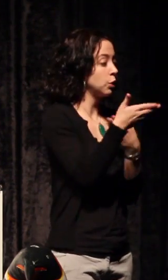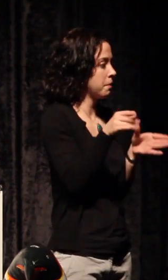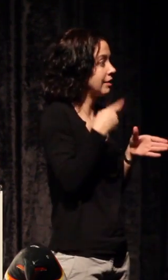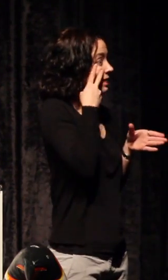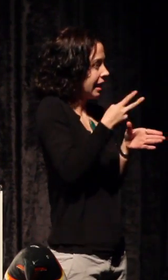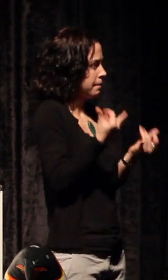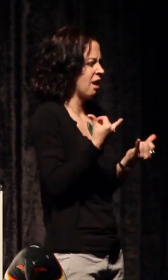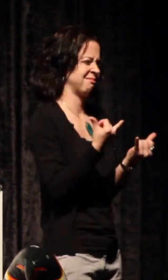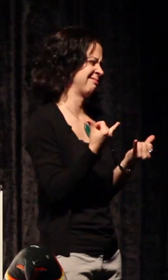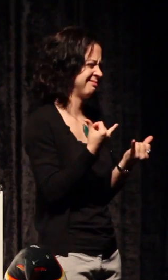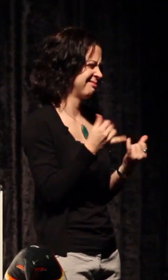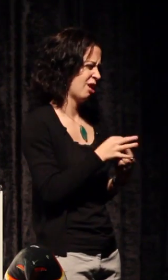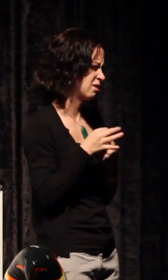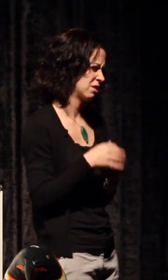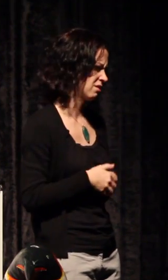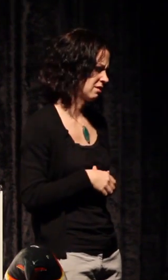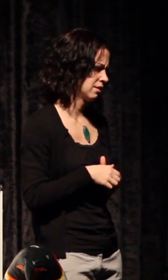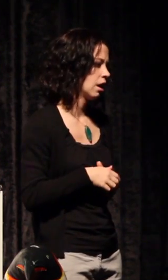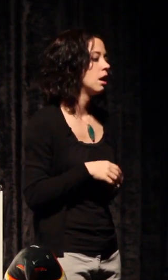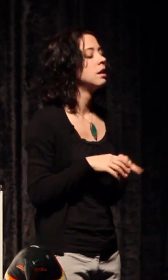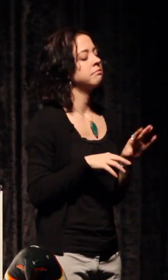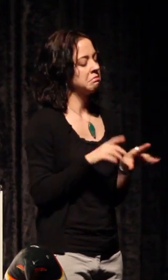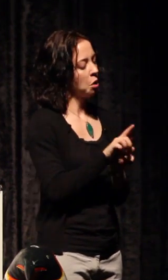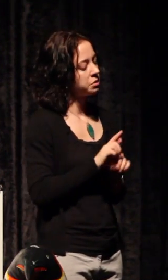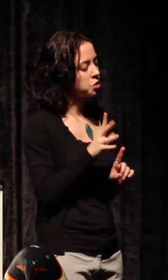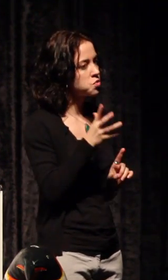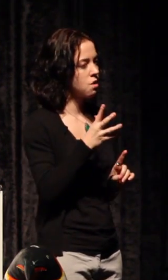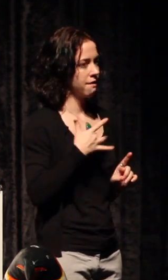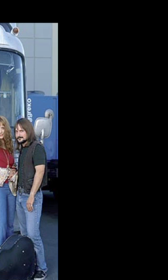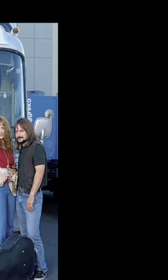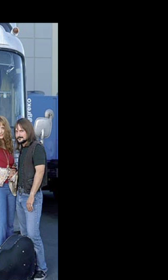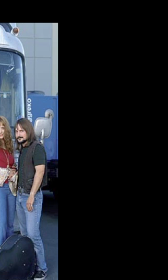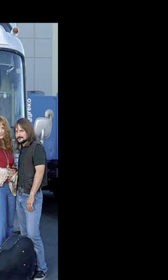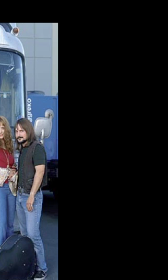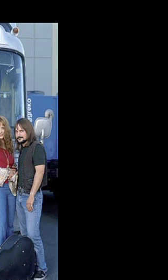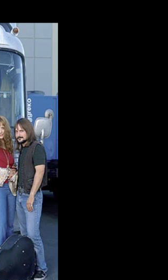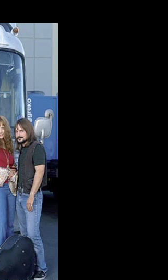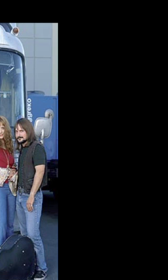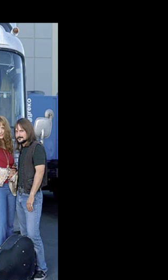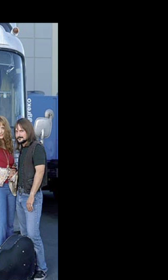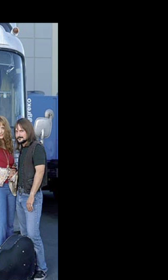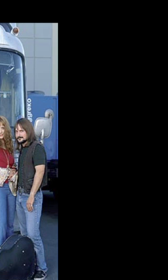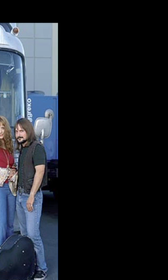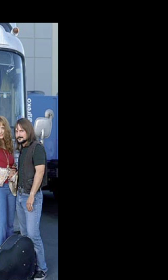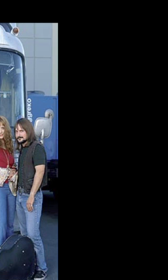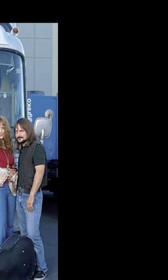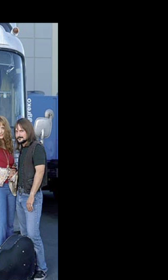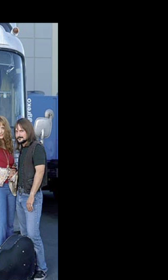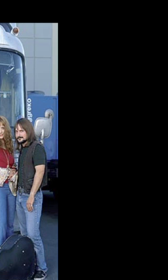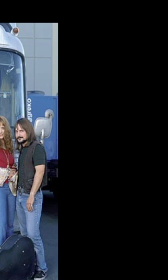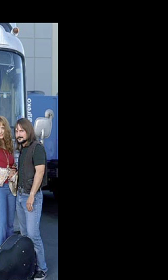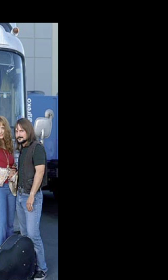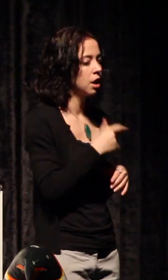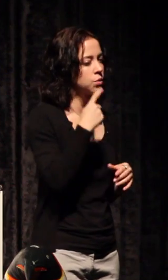of these now, and they're nothing special. But you'll also want to start getting inspired by the real bands and fake ones, too. And you'll find out that